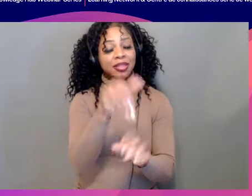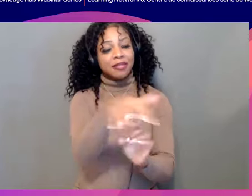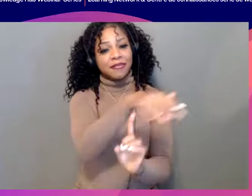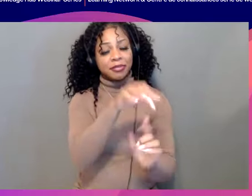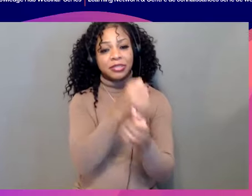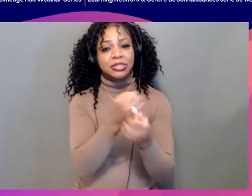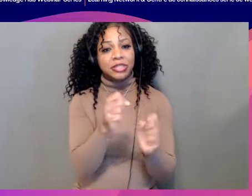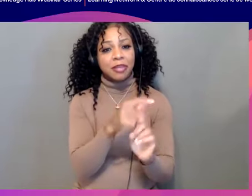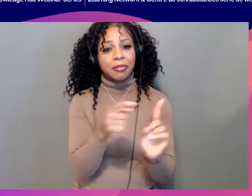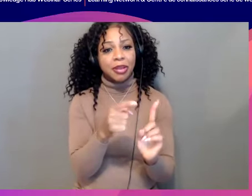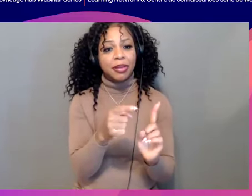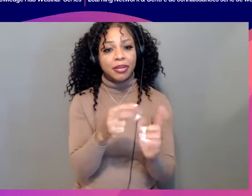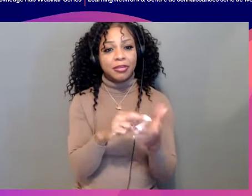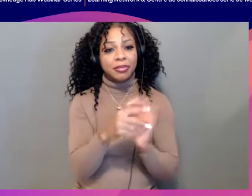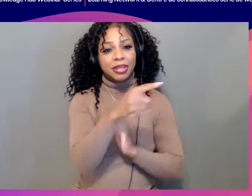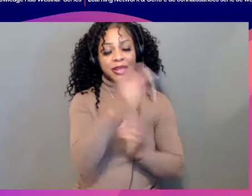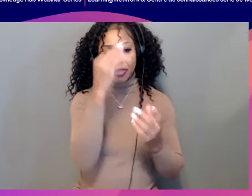thought about, and that's really important.